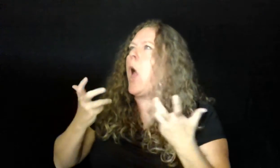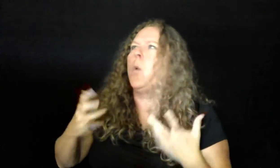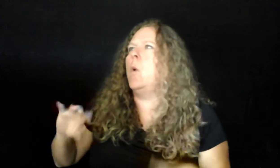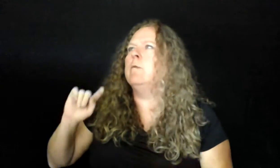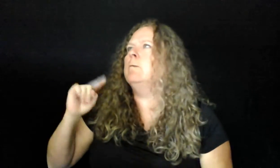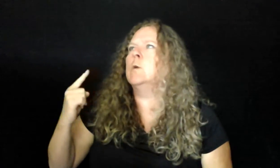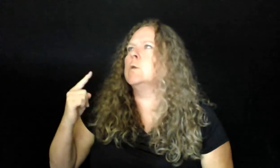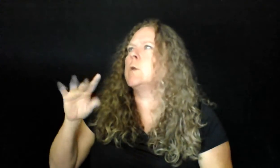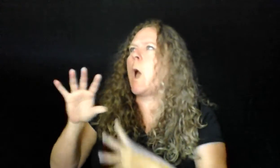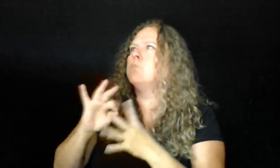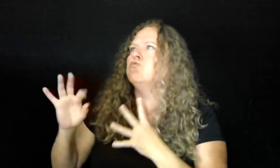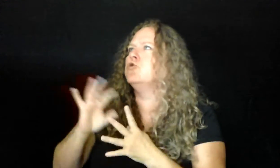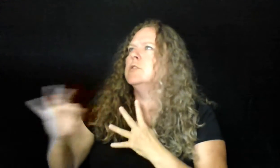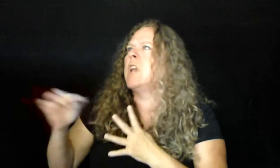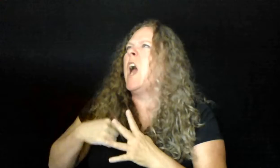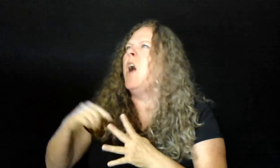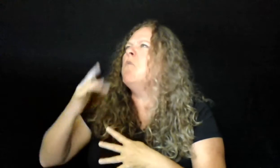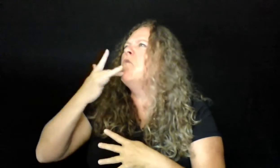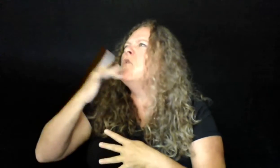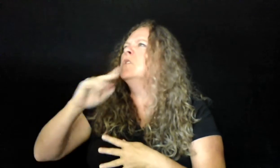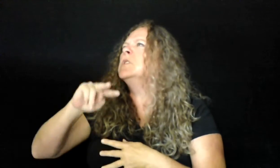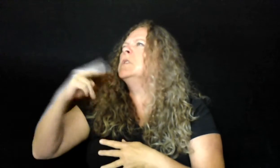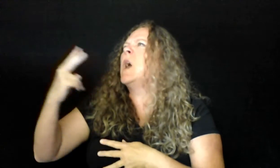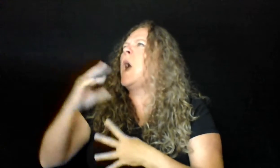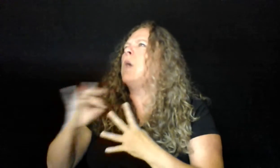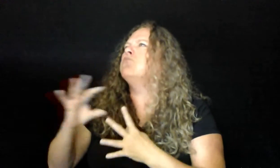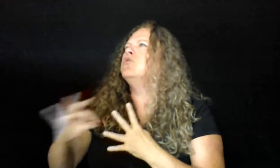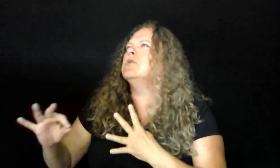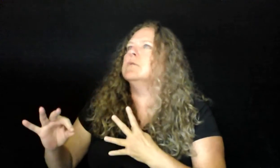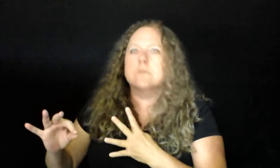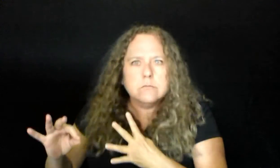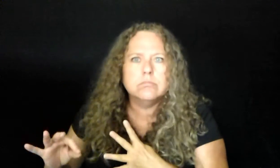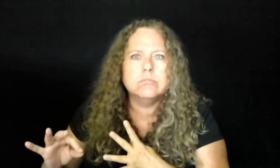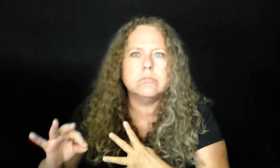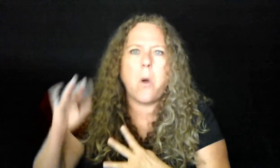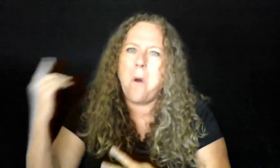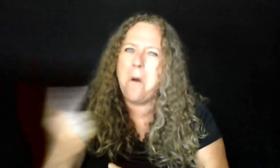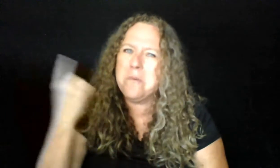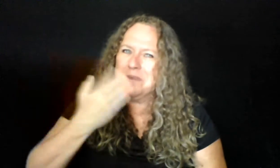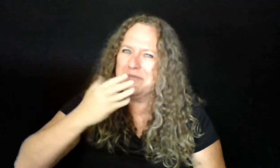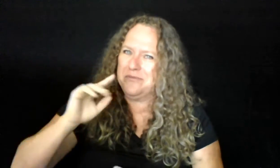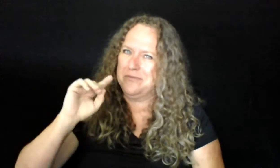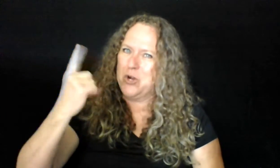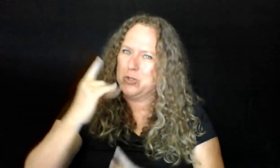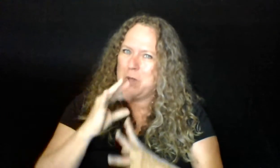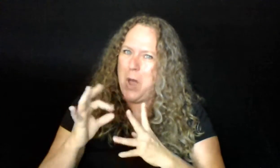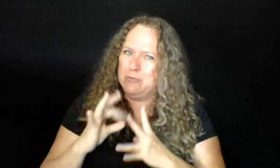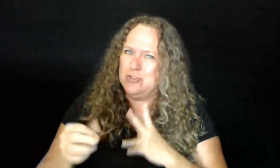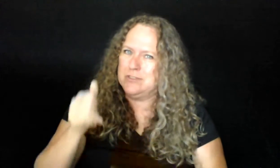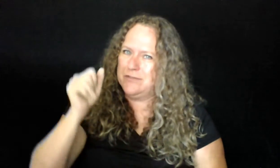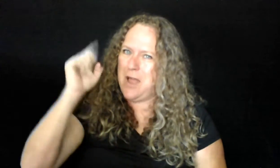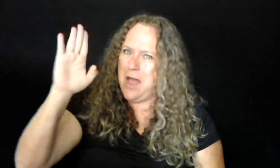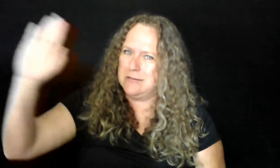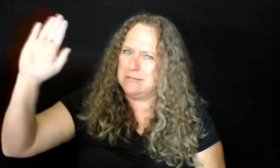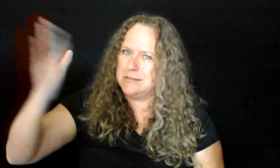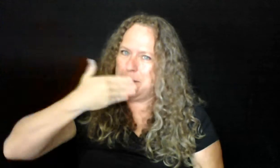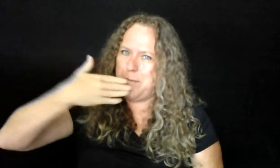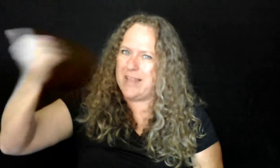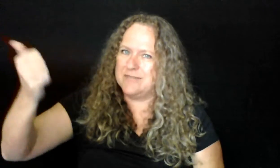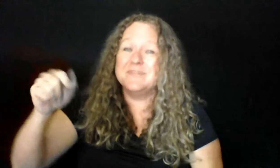going to be the best option. This is the thing that Jonah didn't understand. God's first option was to have him walk to Nineveh. He said no,